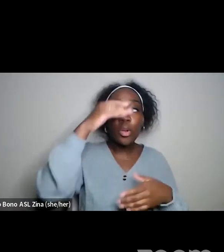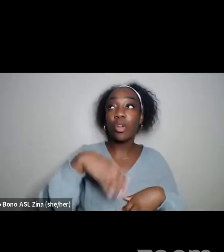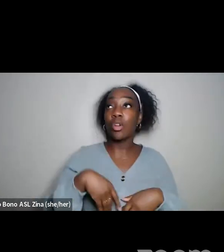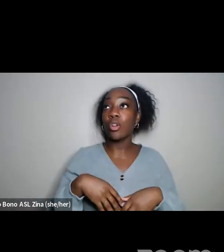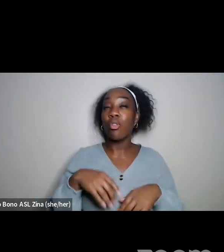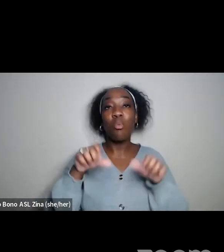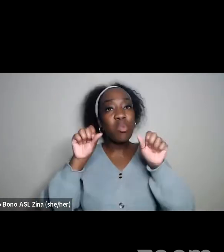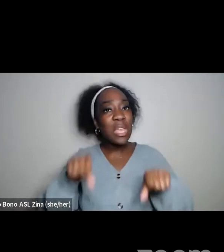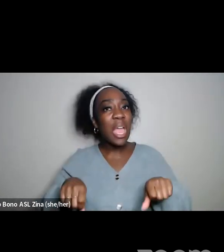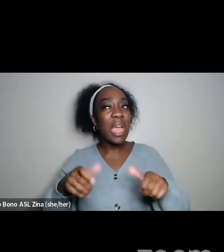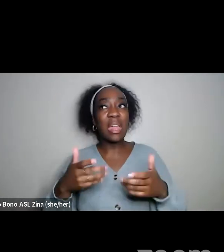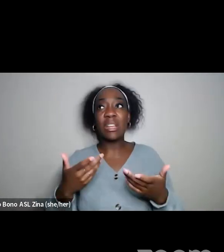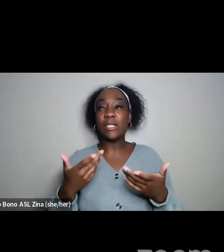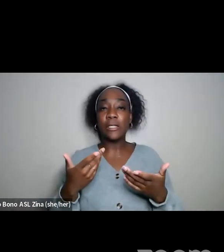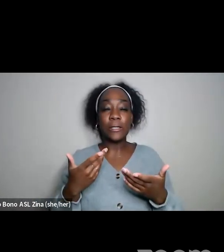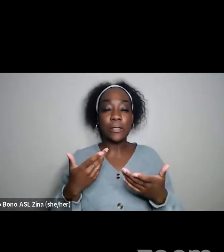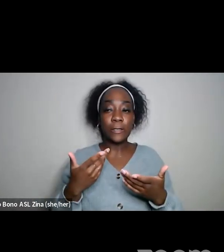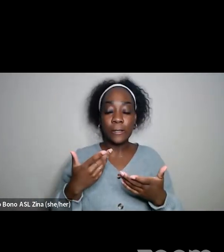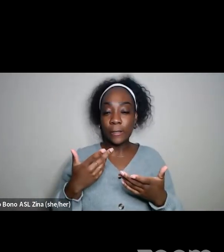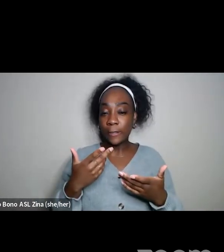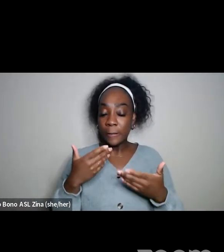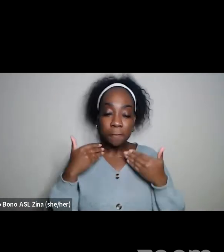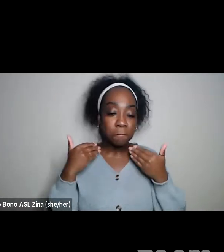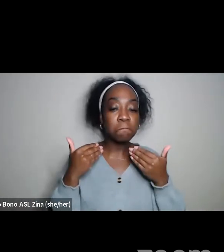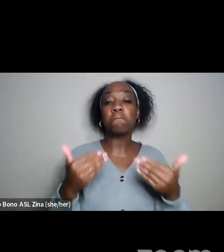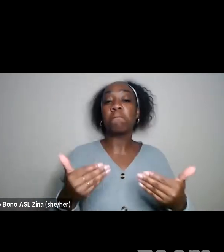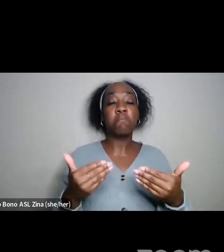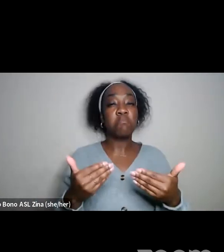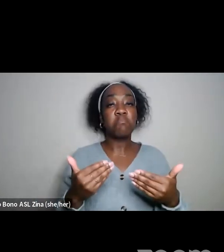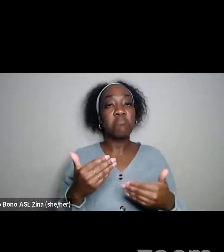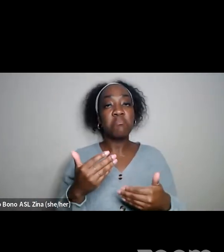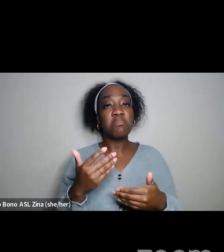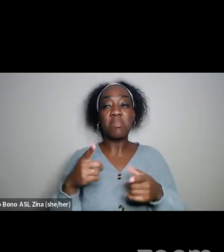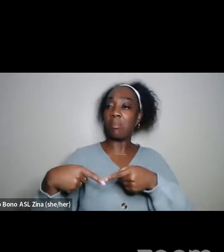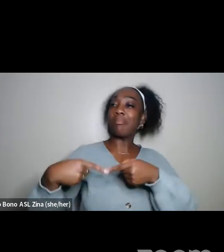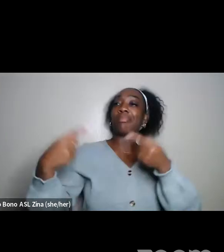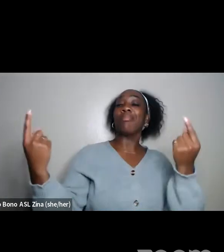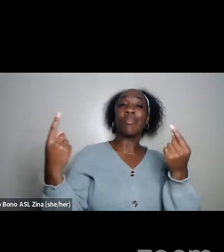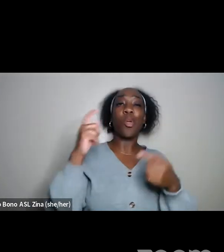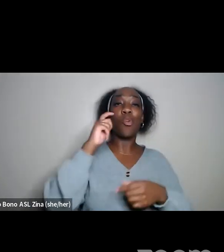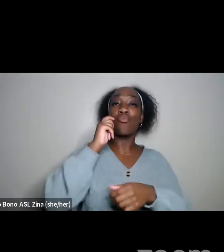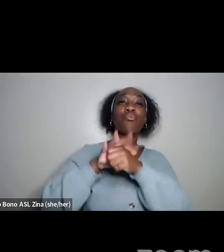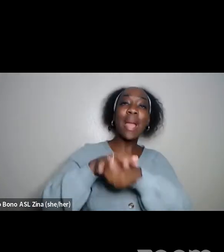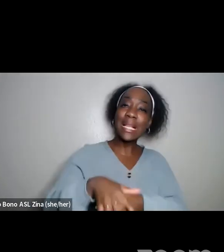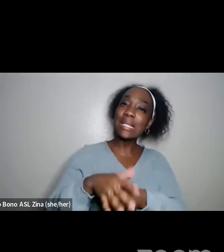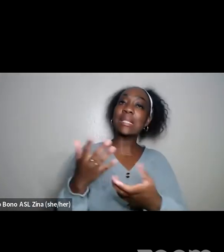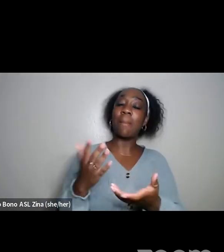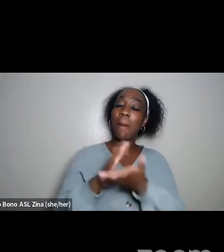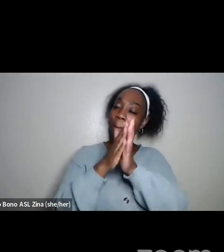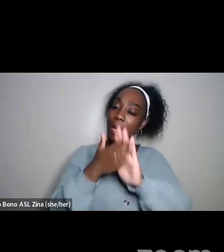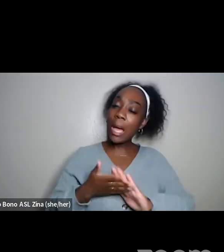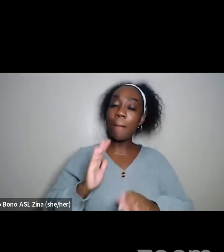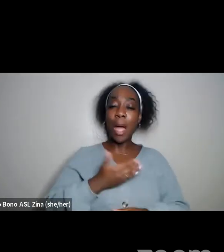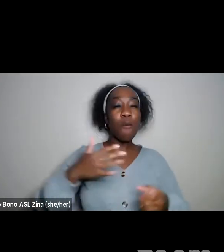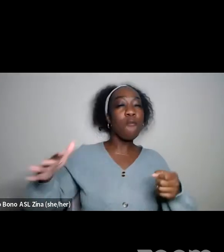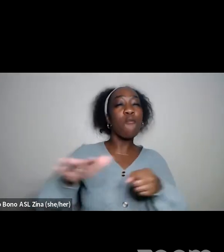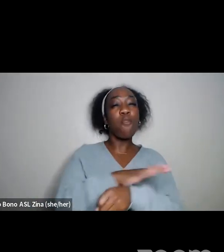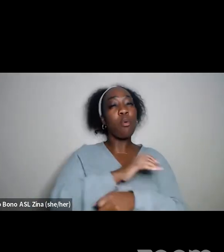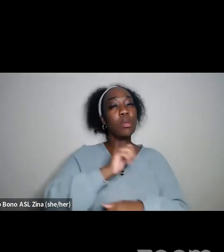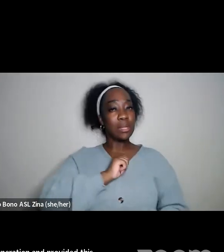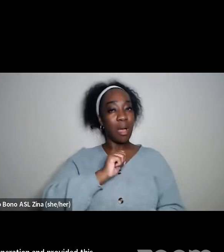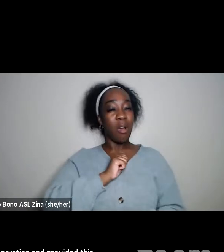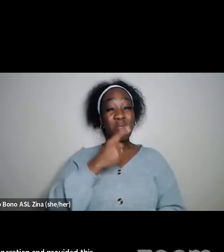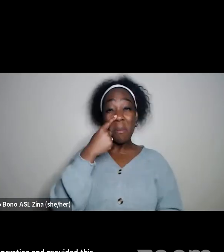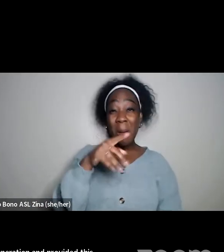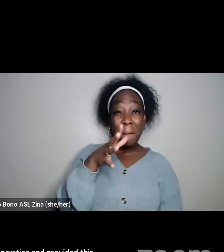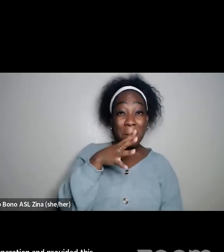practice anti-racism and step into our fullest selves. And so, Mommy, if you could just kind of talk about a little bit